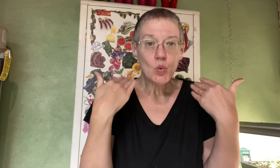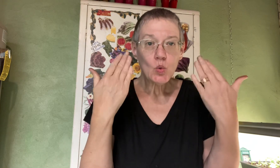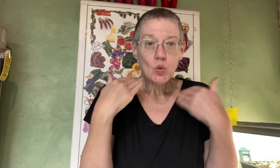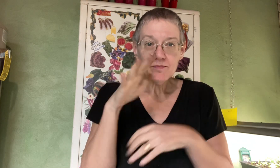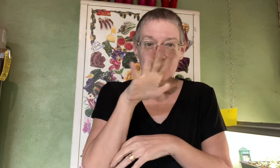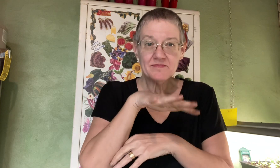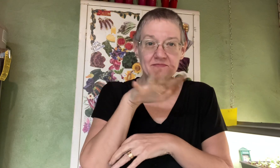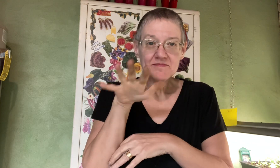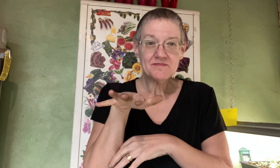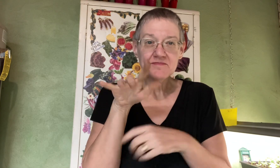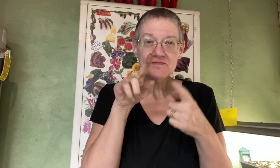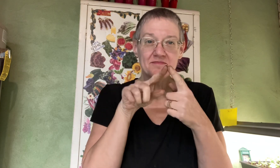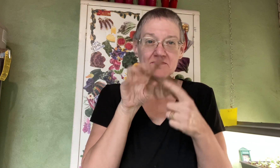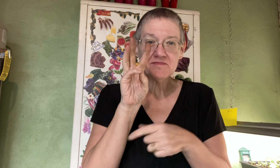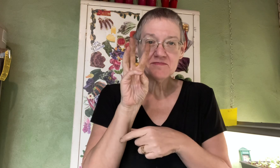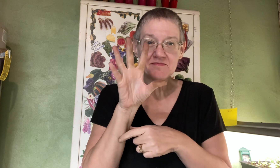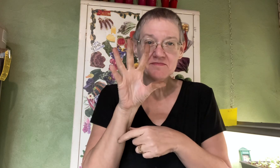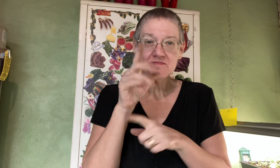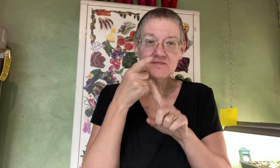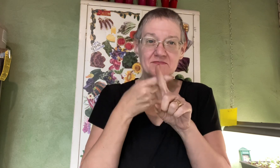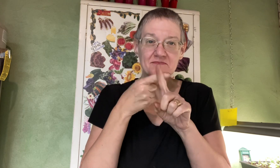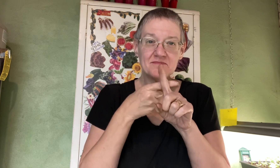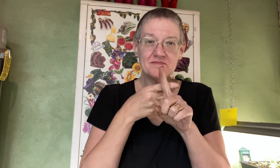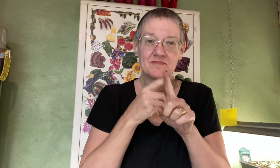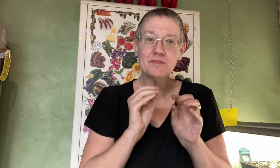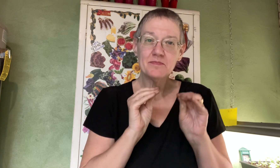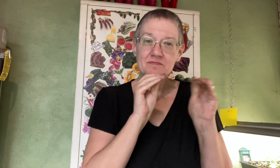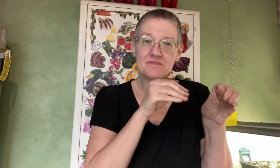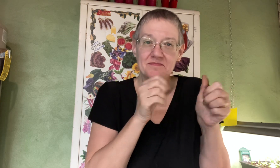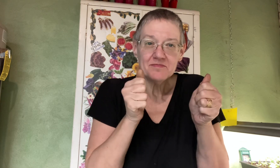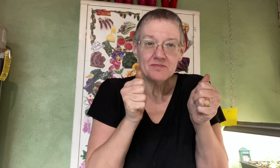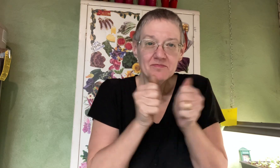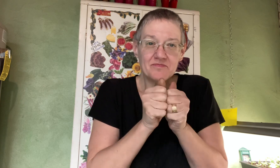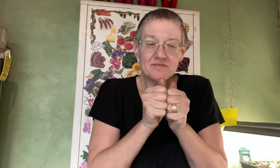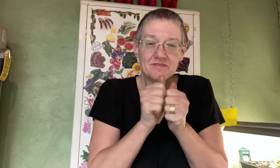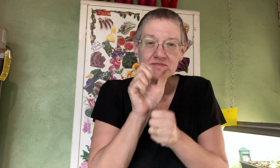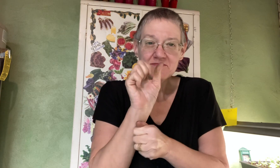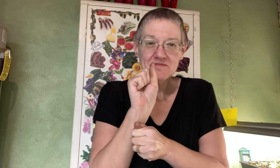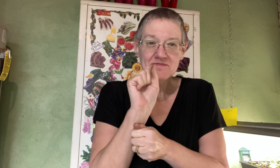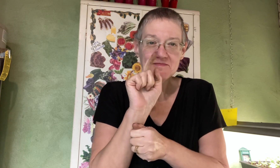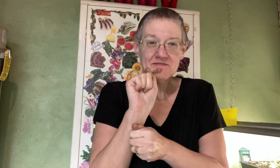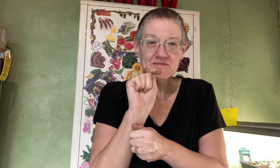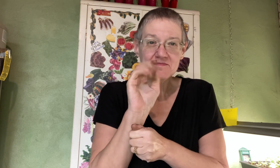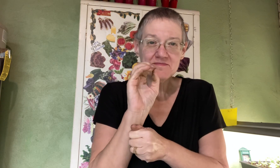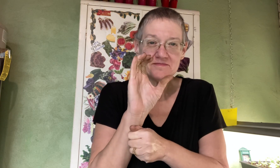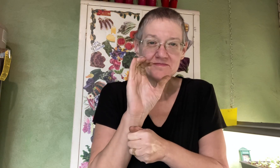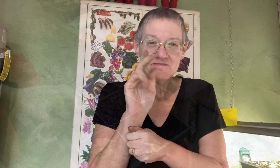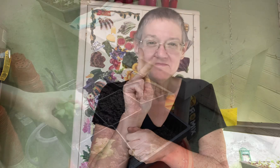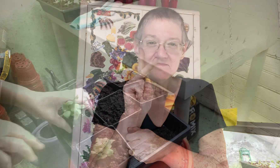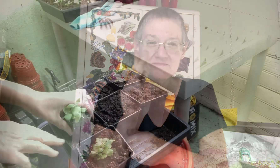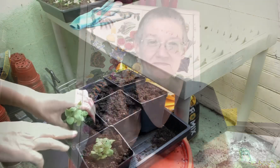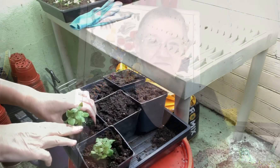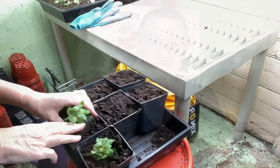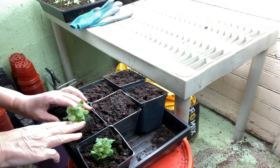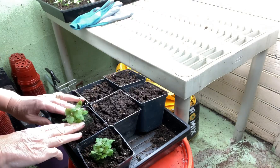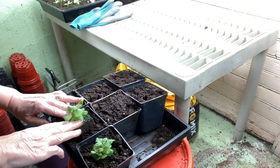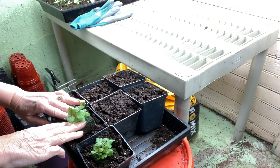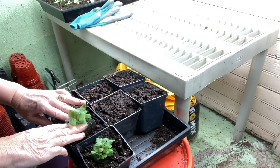add them to the front room, which is cooler. It runs 55 to 65 degrees. And we're going to put them with the stock that we just potted